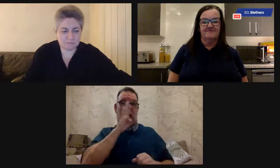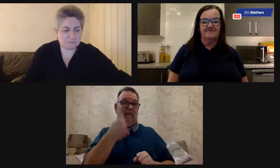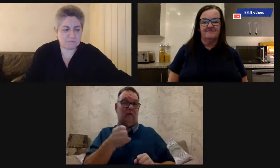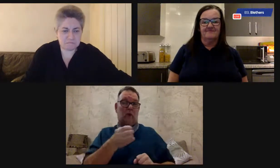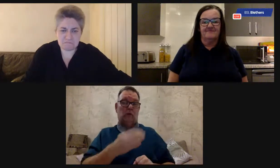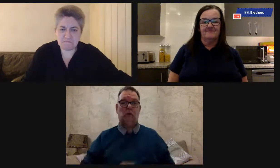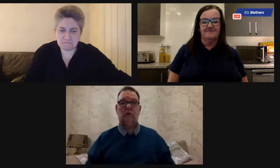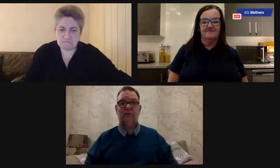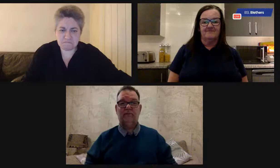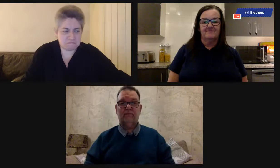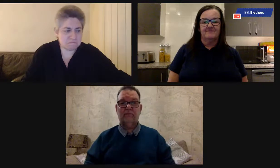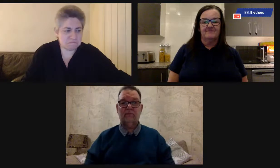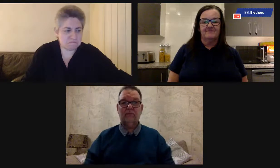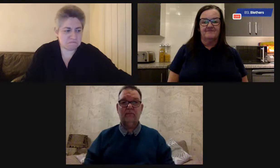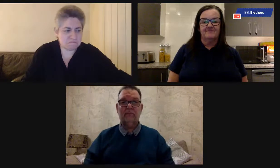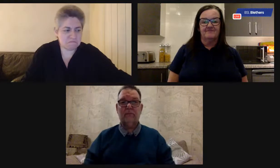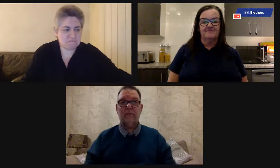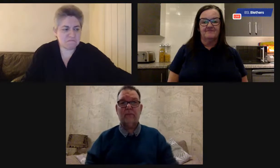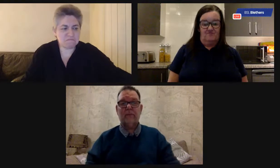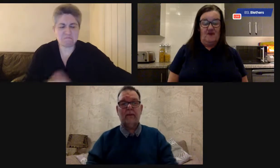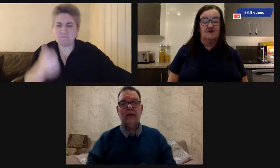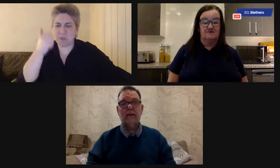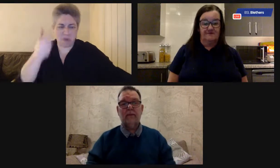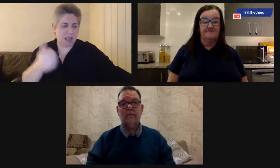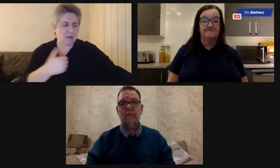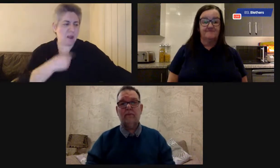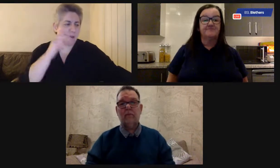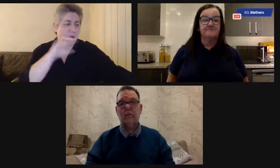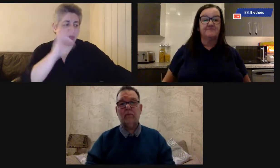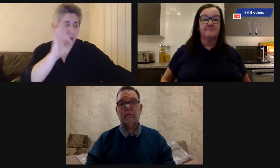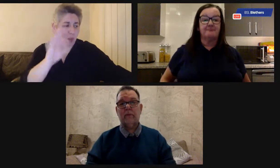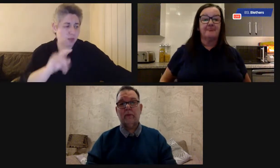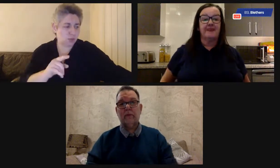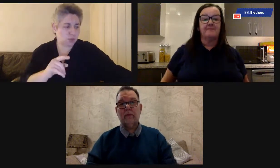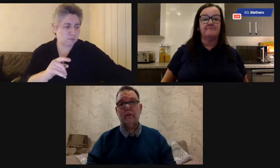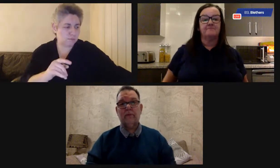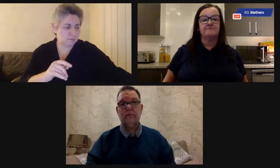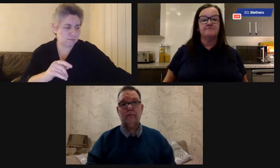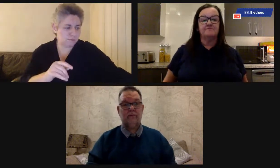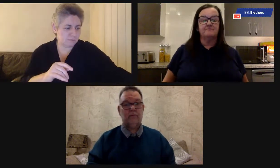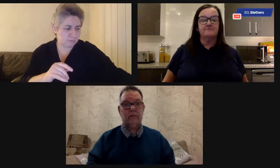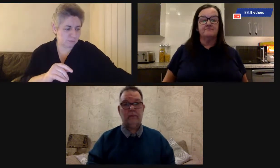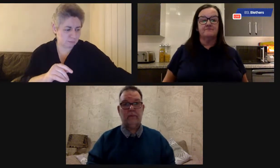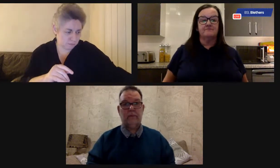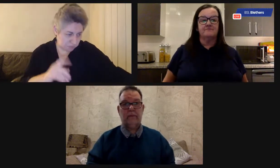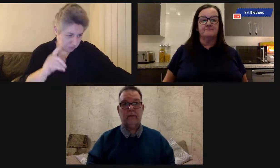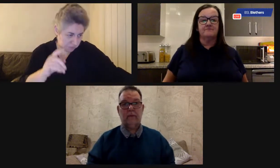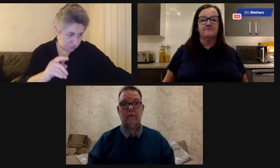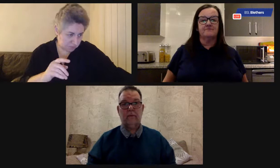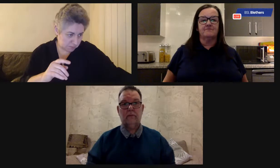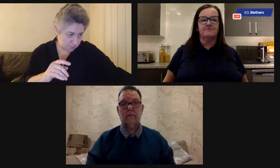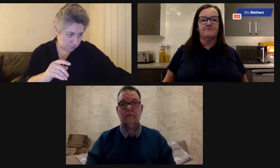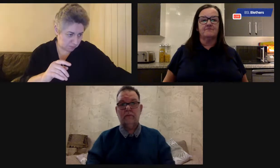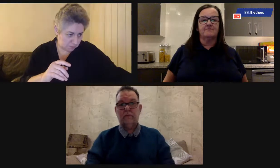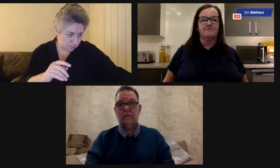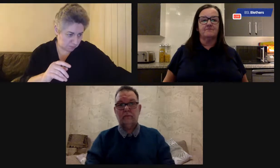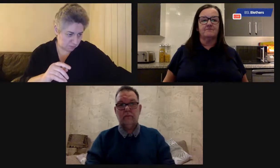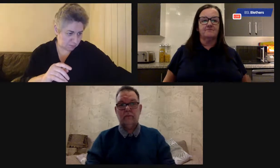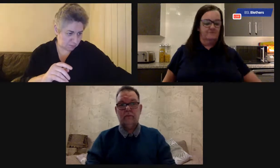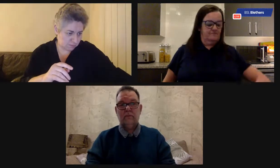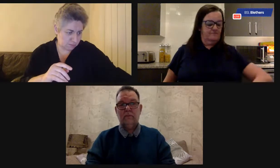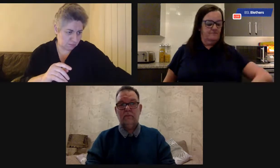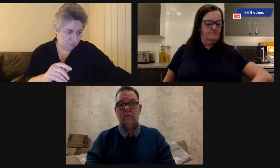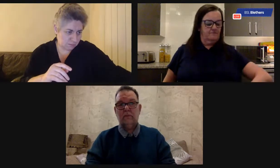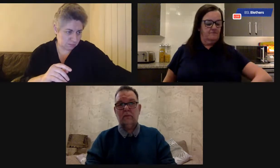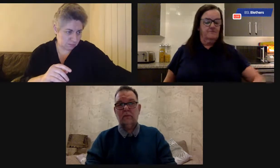barriers for people. So that might be a problem for some people. So it's just straightforward. You want to go, you can come.